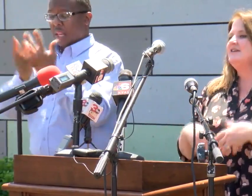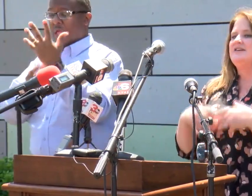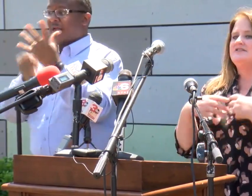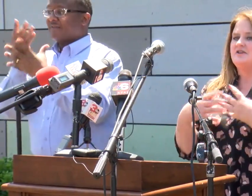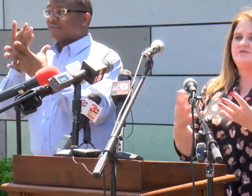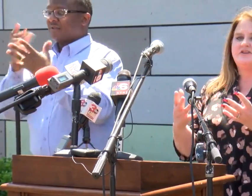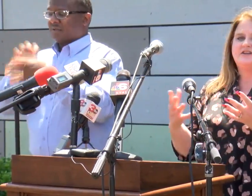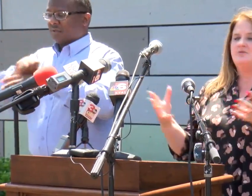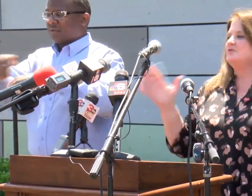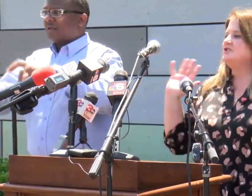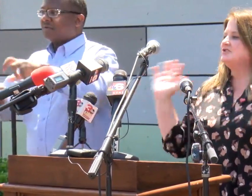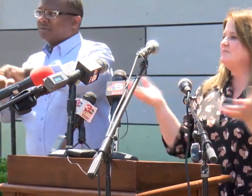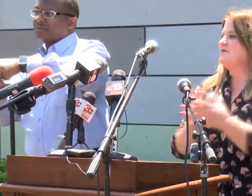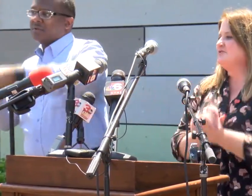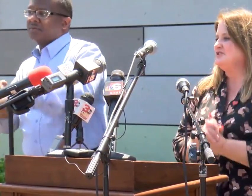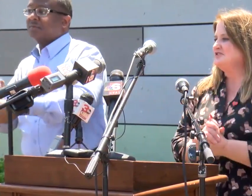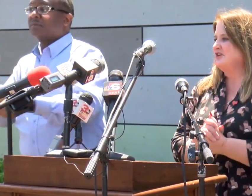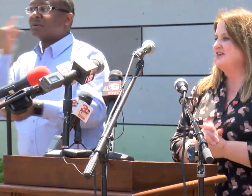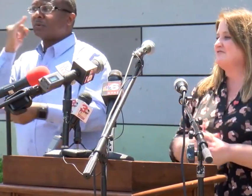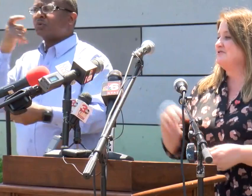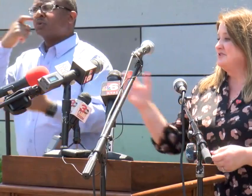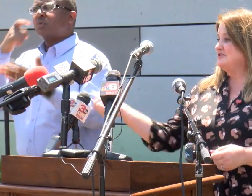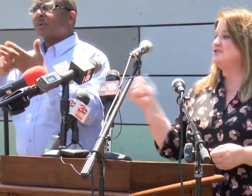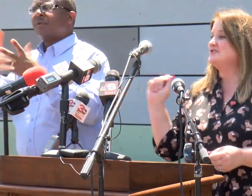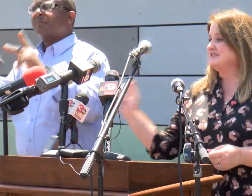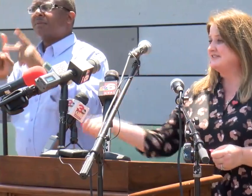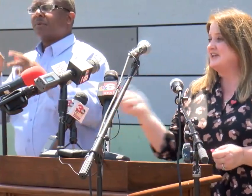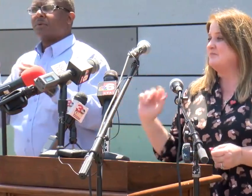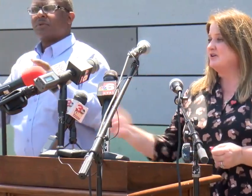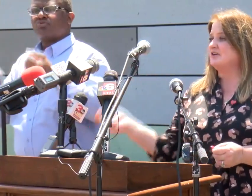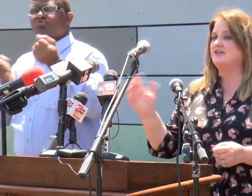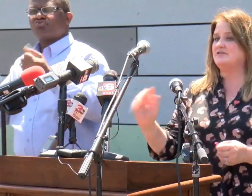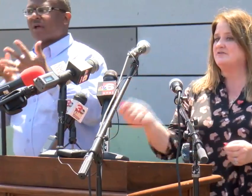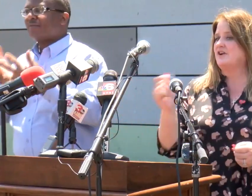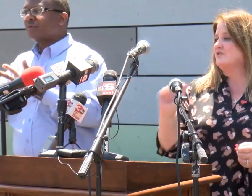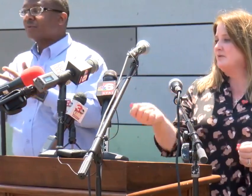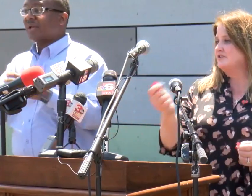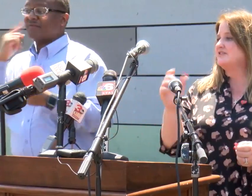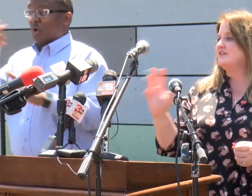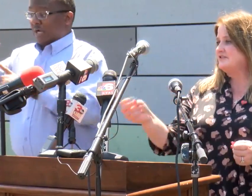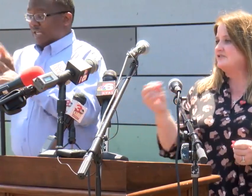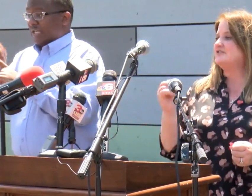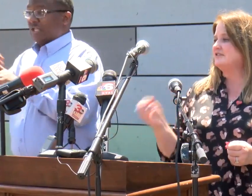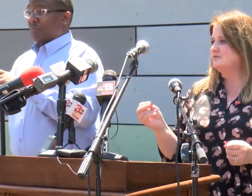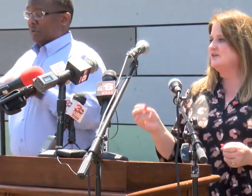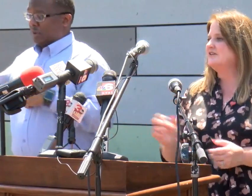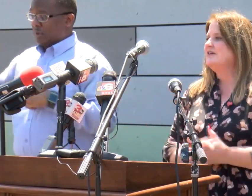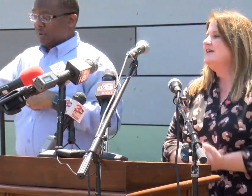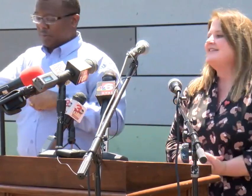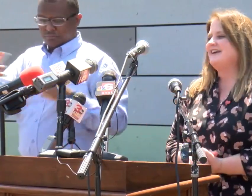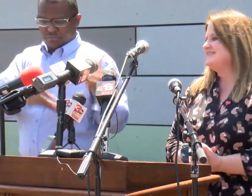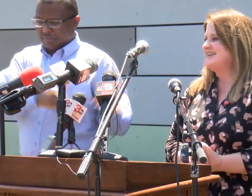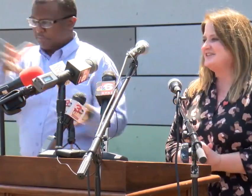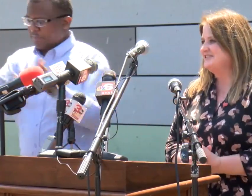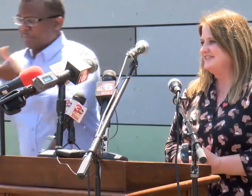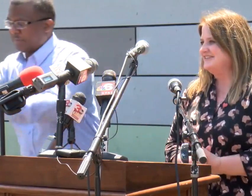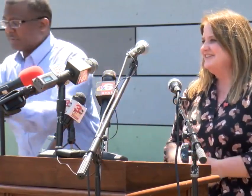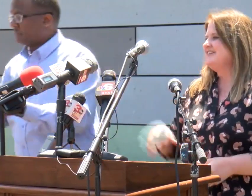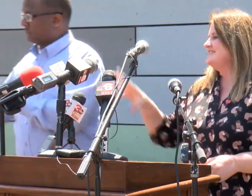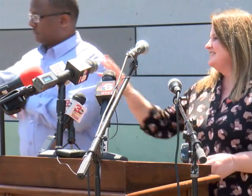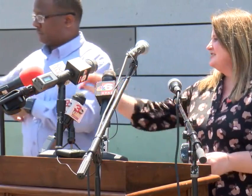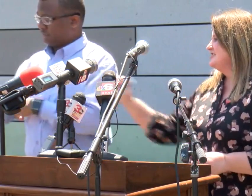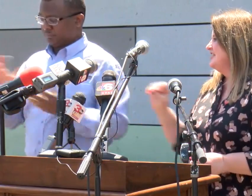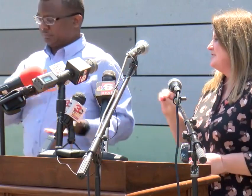gloves. So for example, when you see people in the drive-thru and they're using the same pair of gloves for every person that they're dealing with, that's not